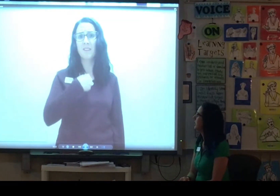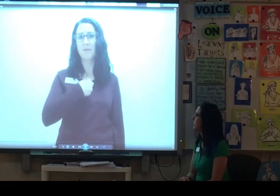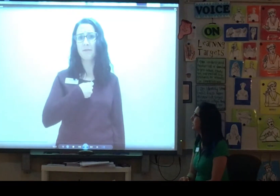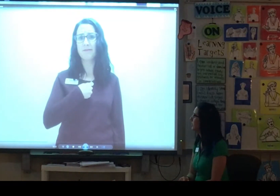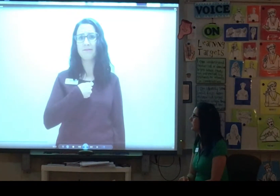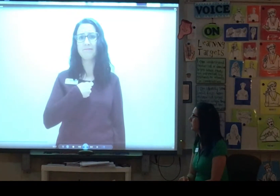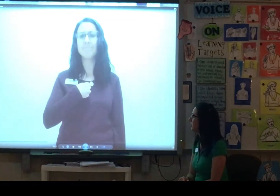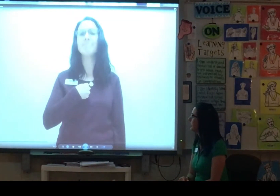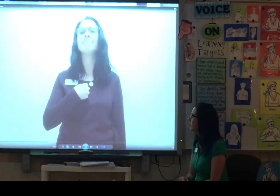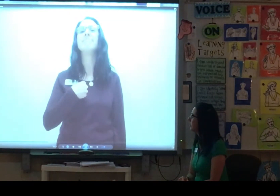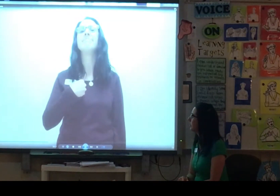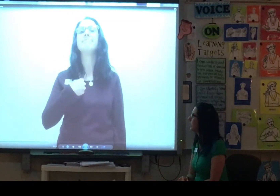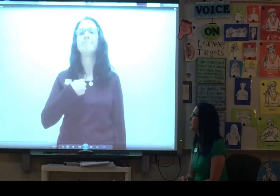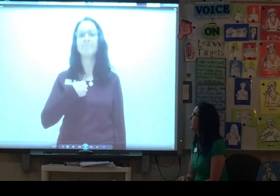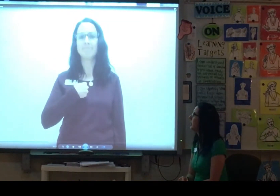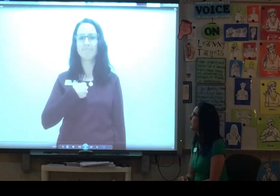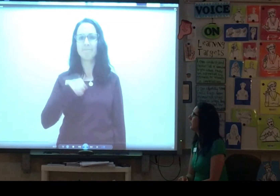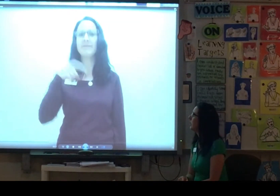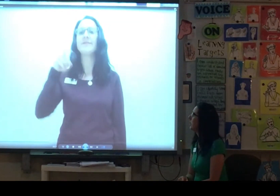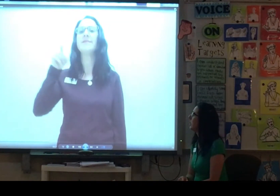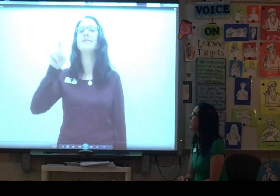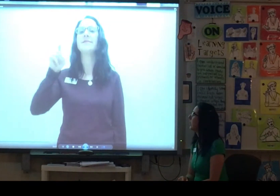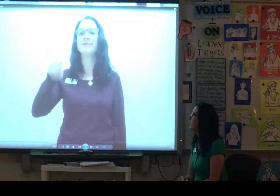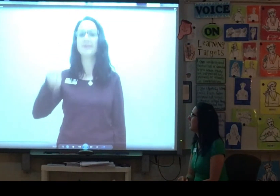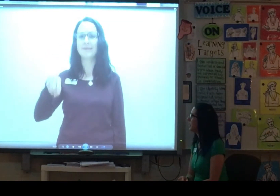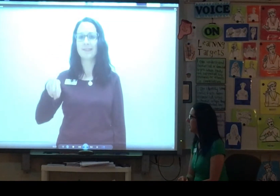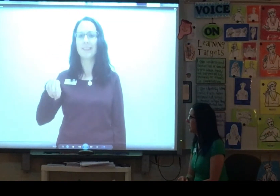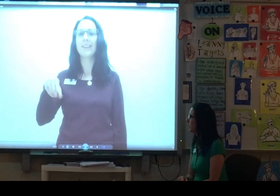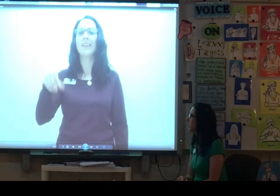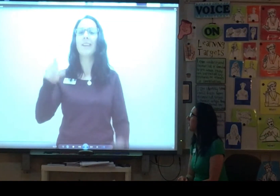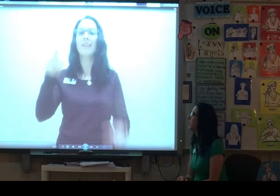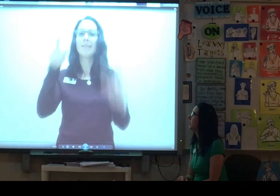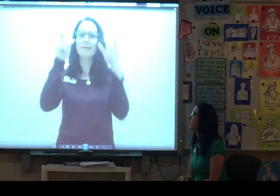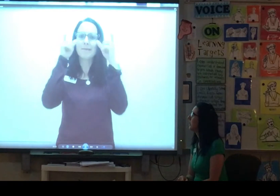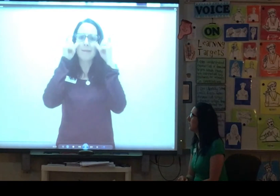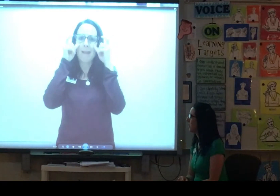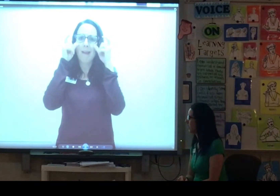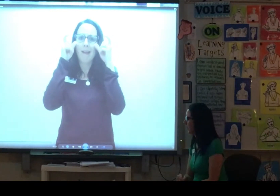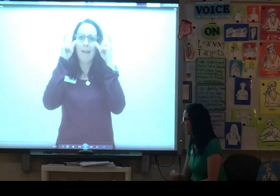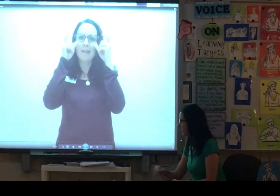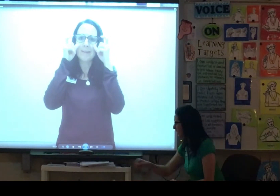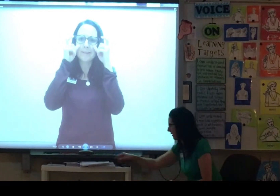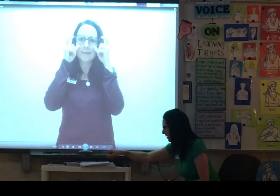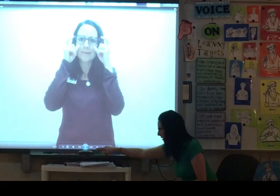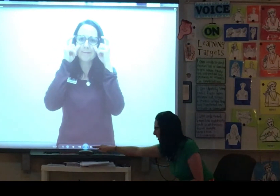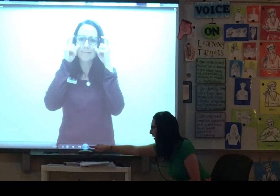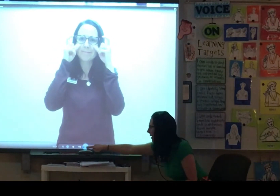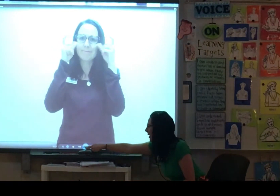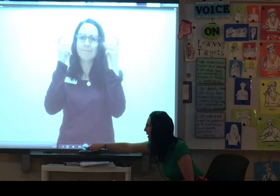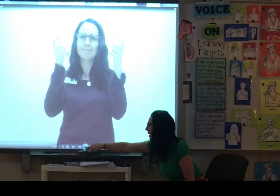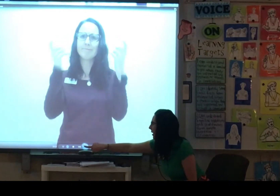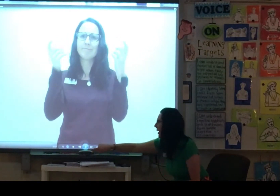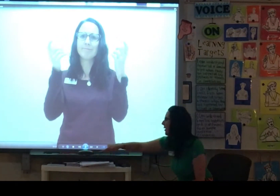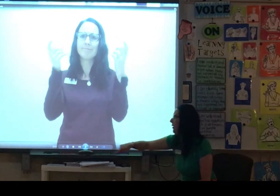They told me I needed glasses. Alright,